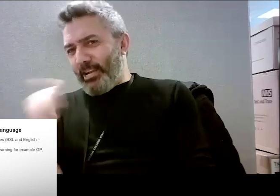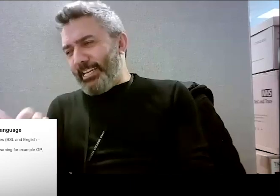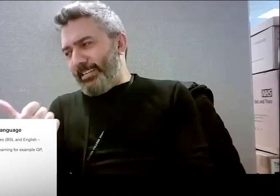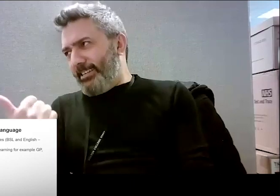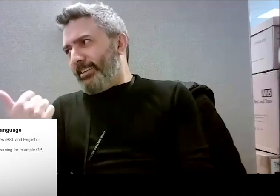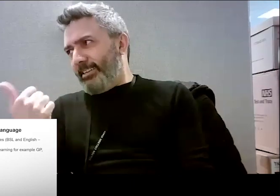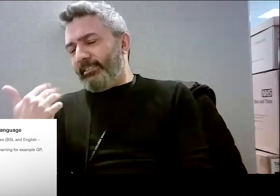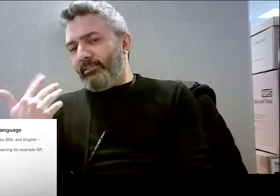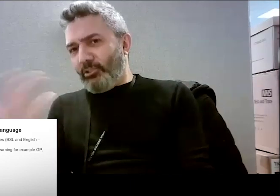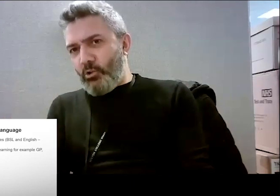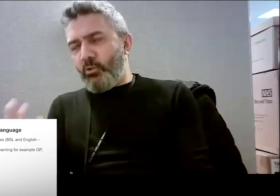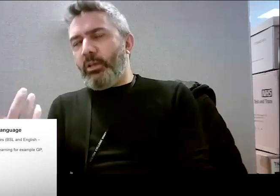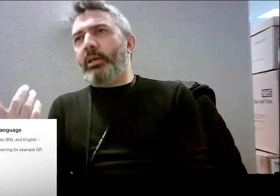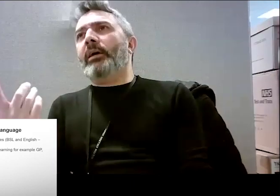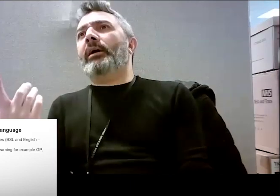Okay.